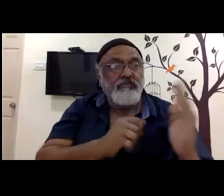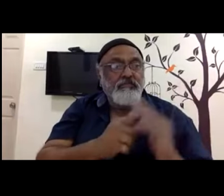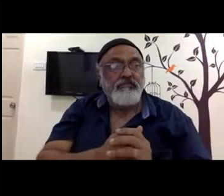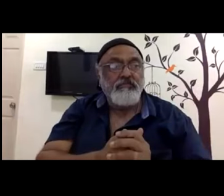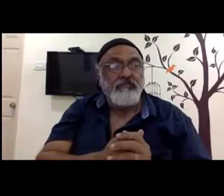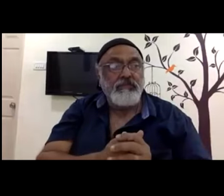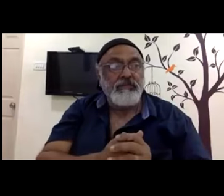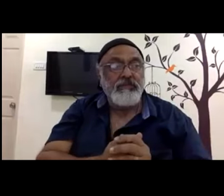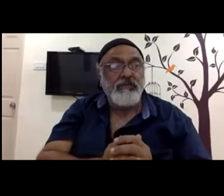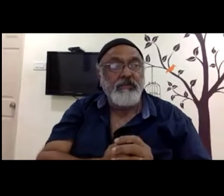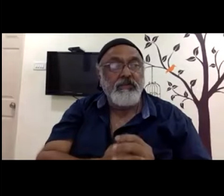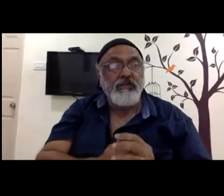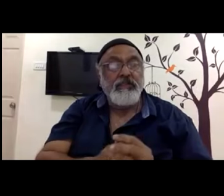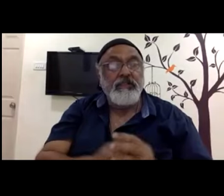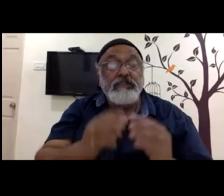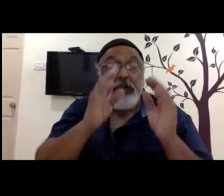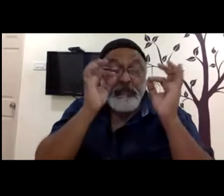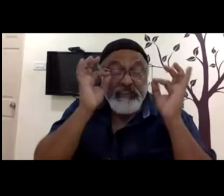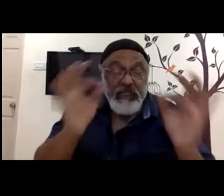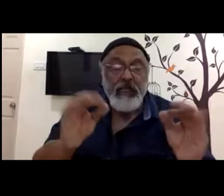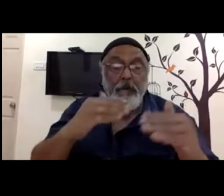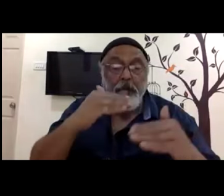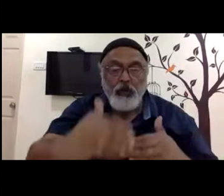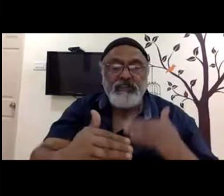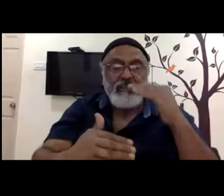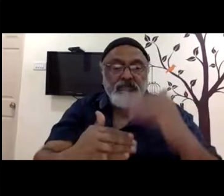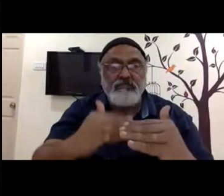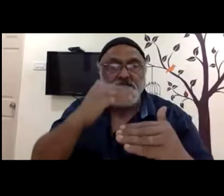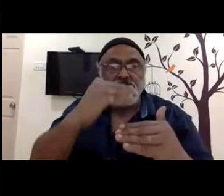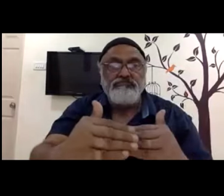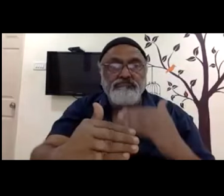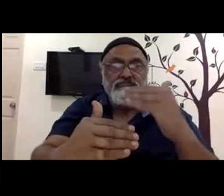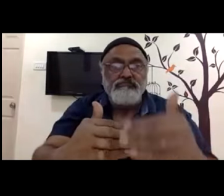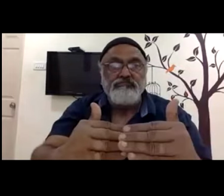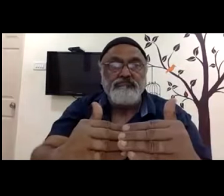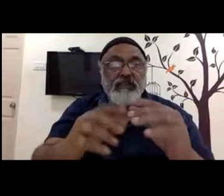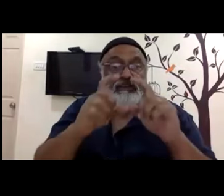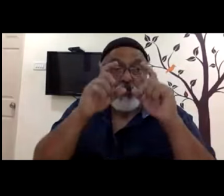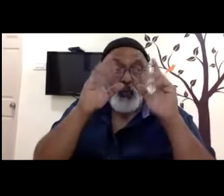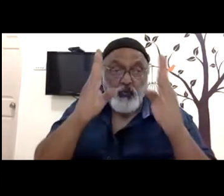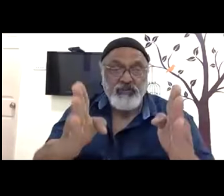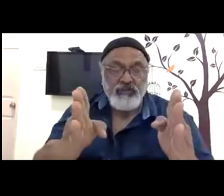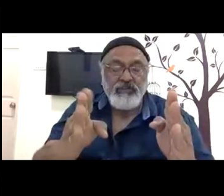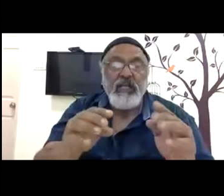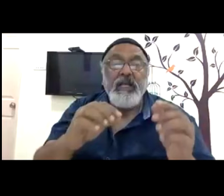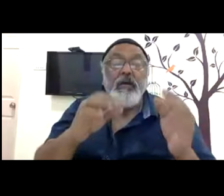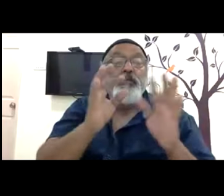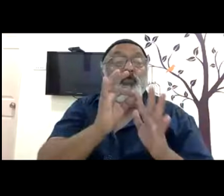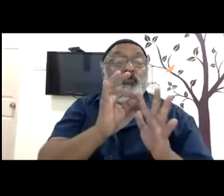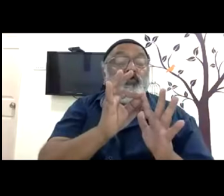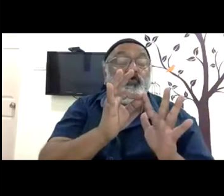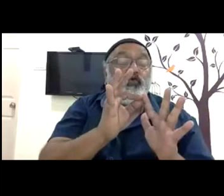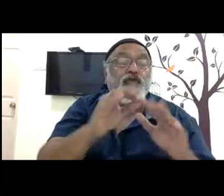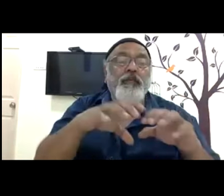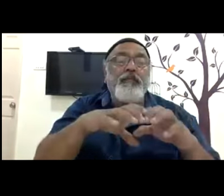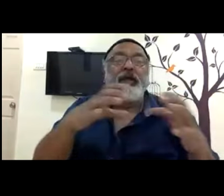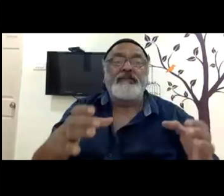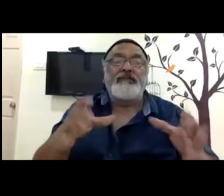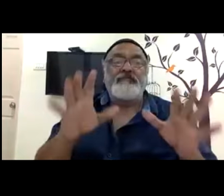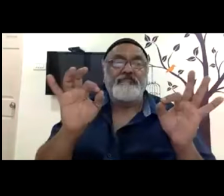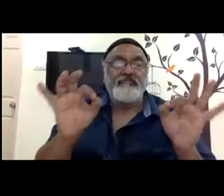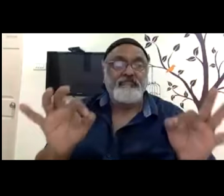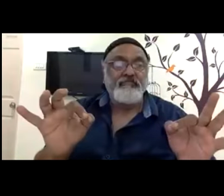critical for research to follow certain set procedures to ensure that it is scientific, it is evidence-based, and it is reliable. And